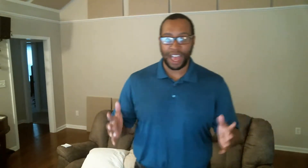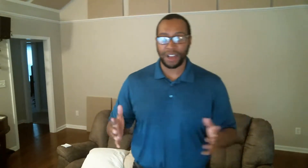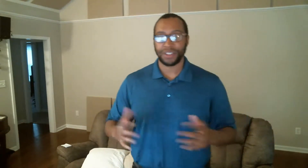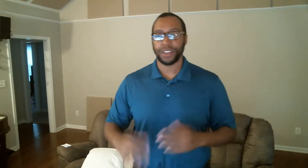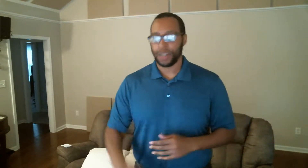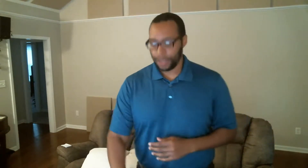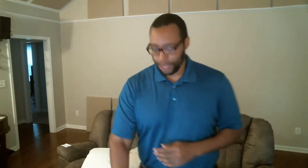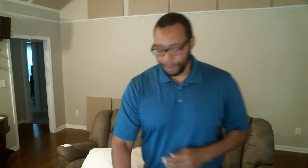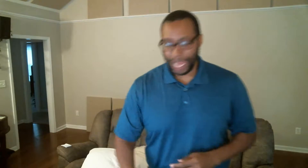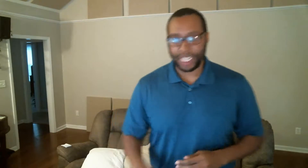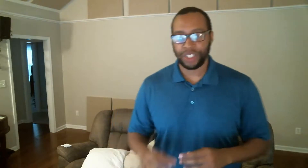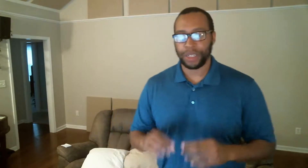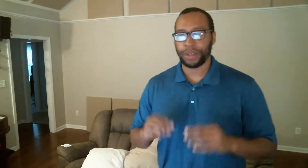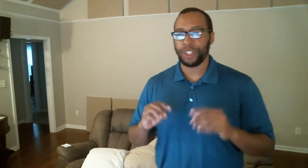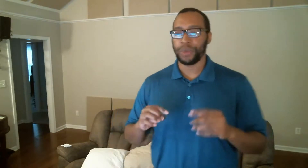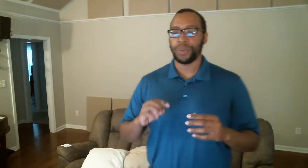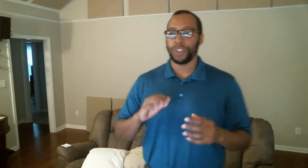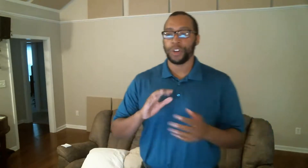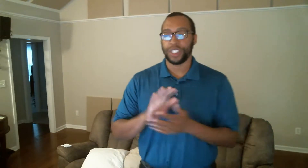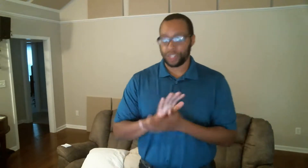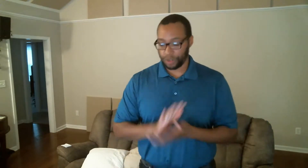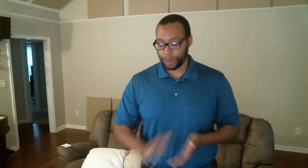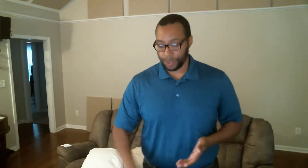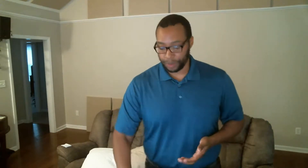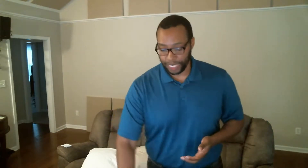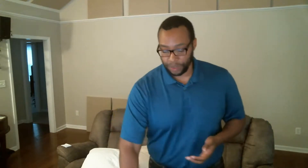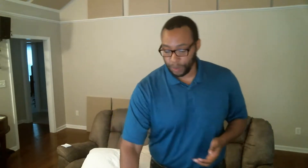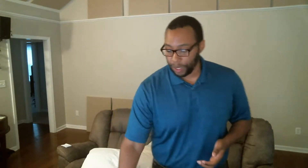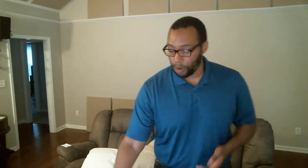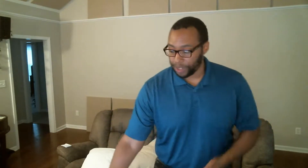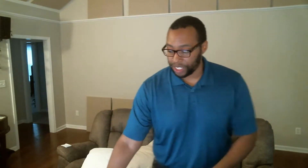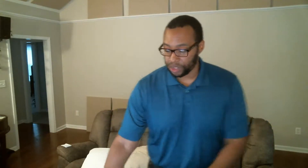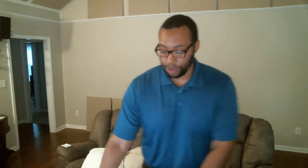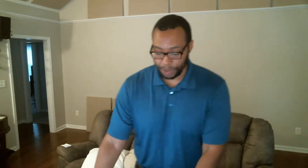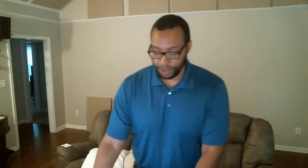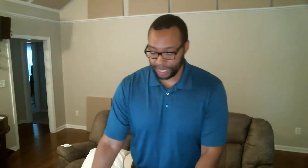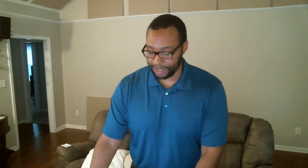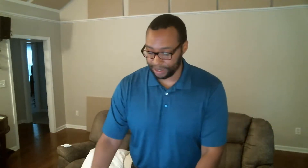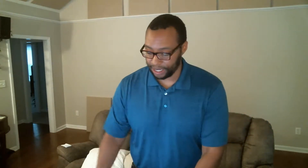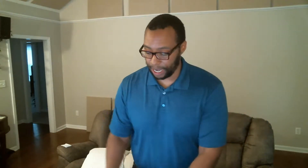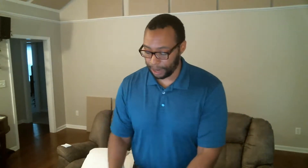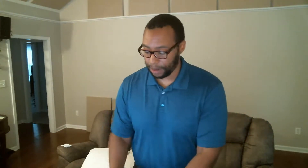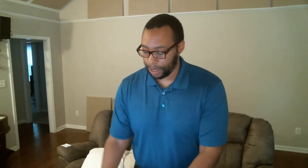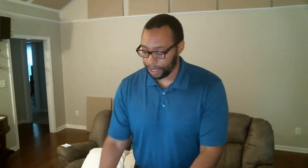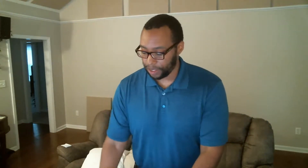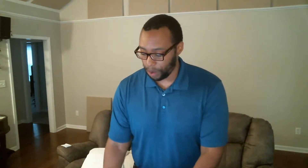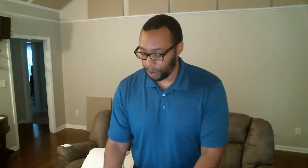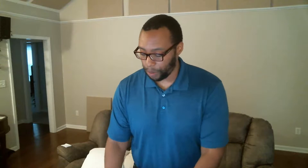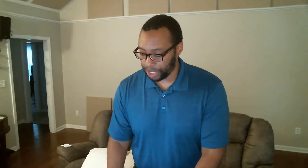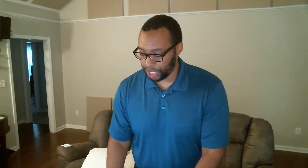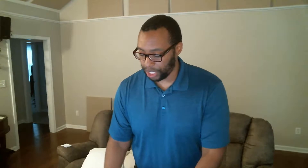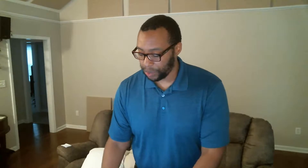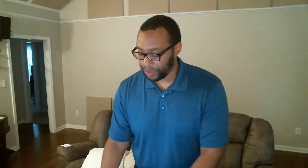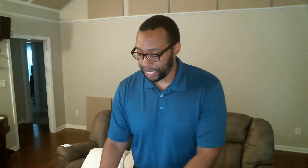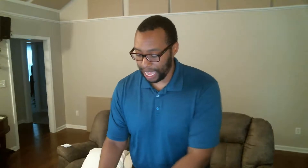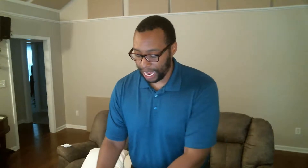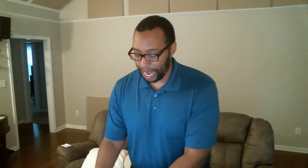house. But I need you to use your descriptors because we went over descriptor signs today. So I want you to use that and I want